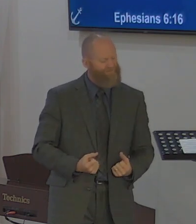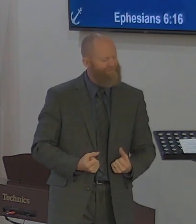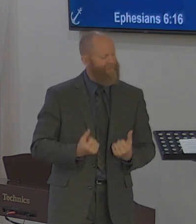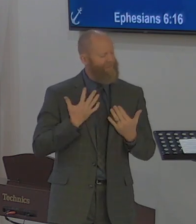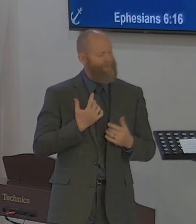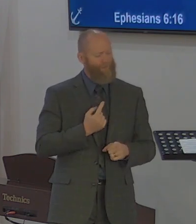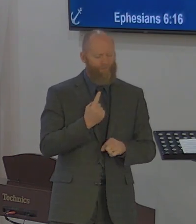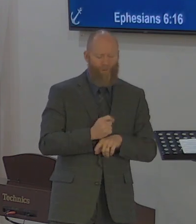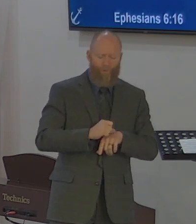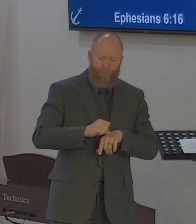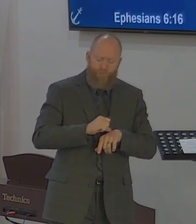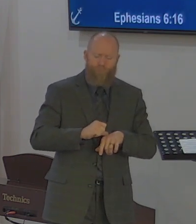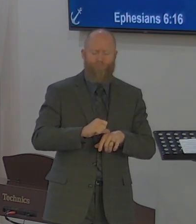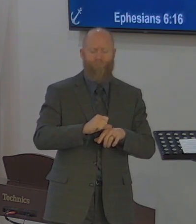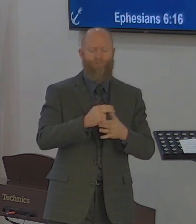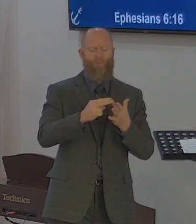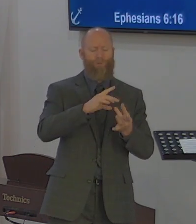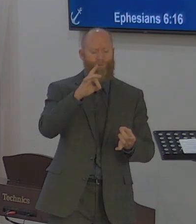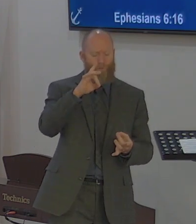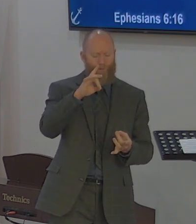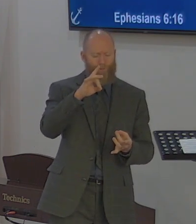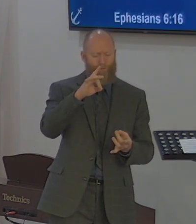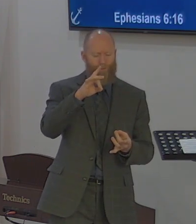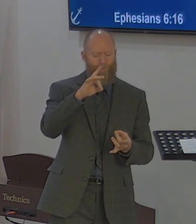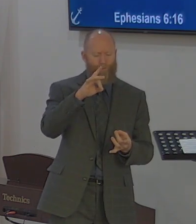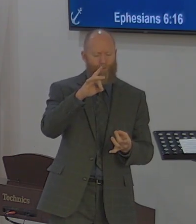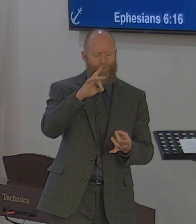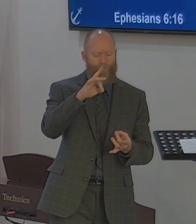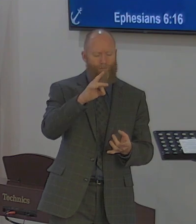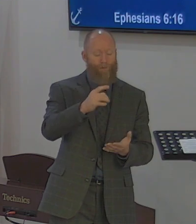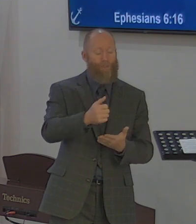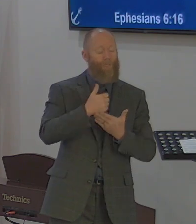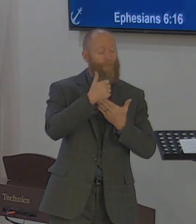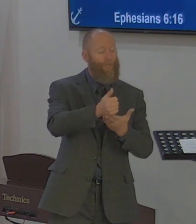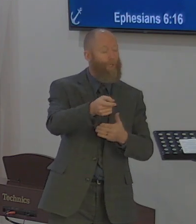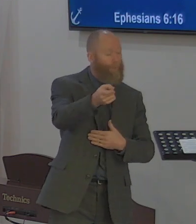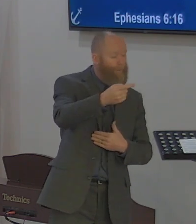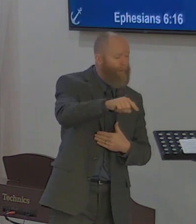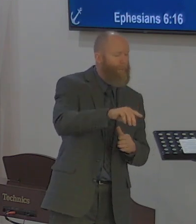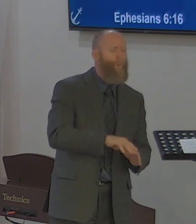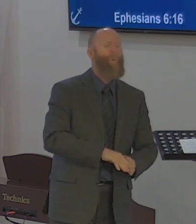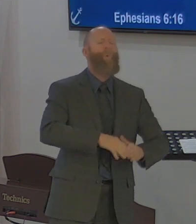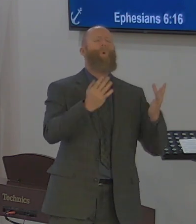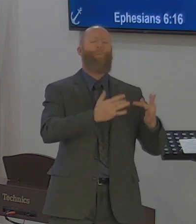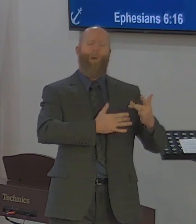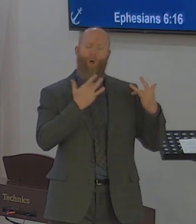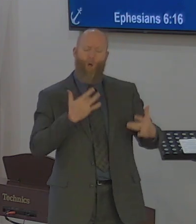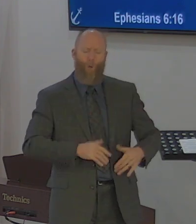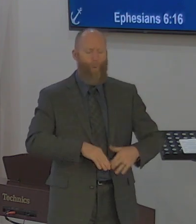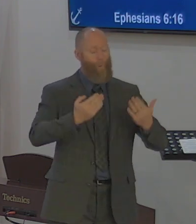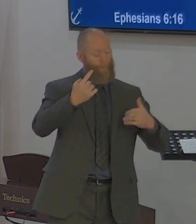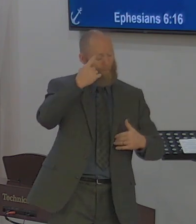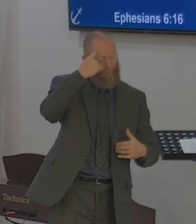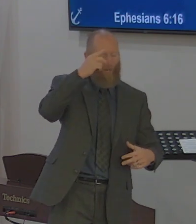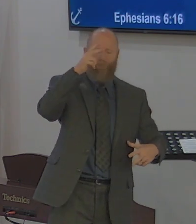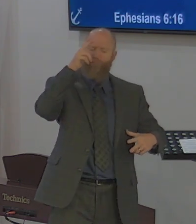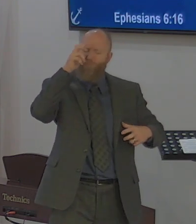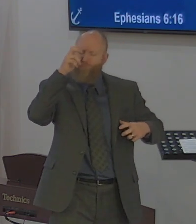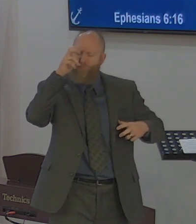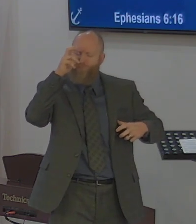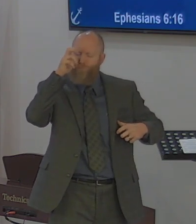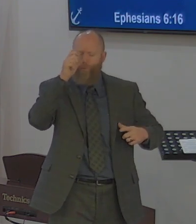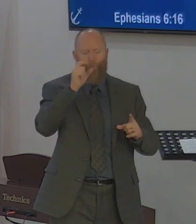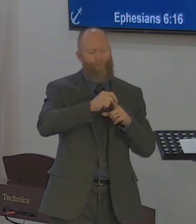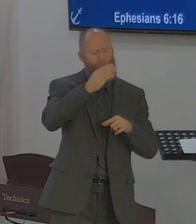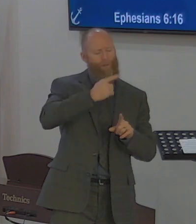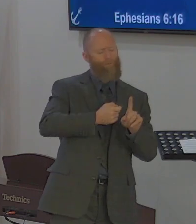Lord, and help the congregation have open hearts and open minds, Father, to receive what you have for them this